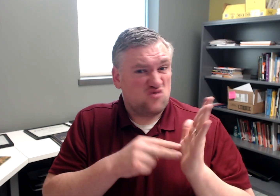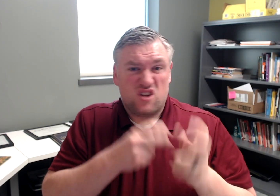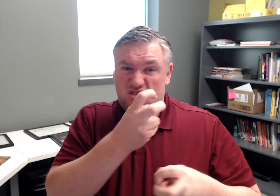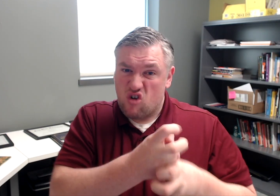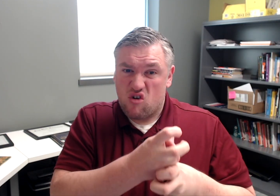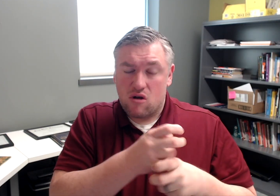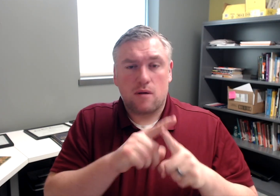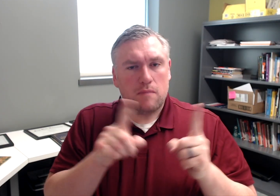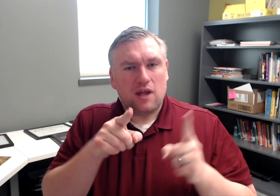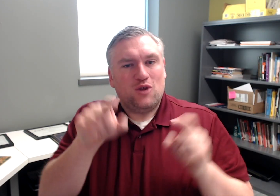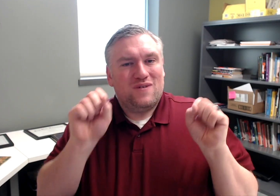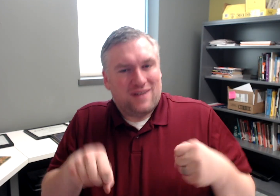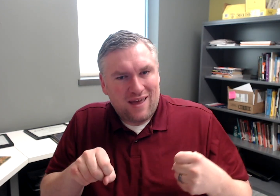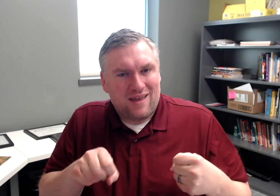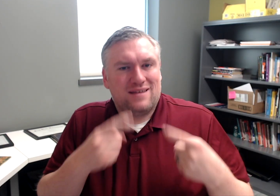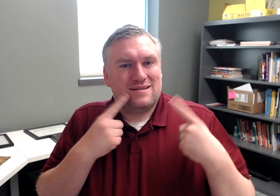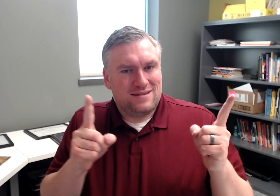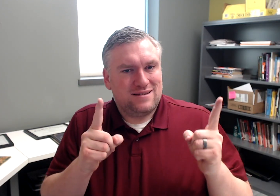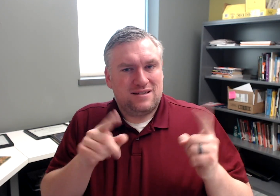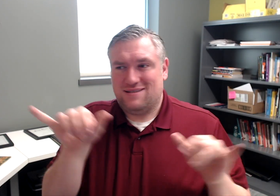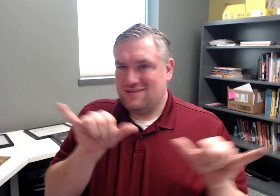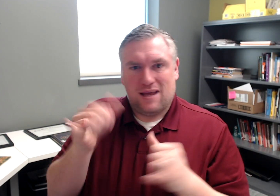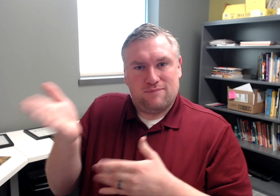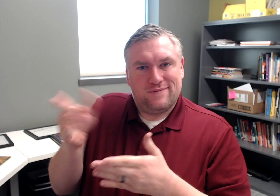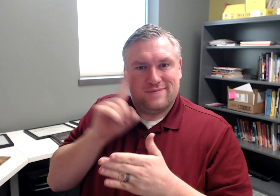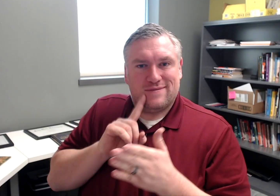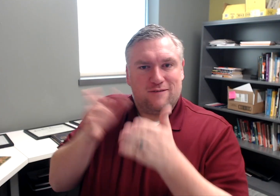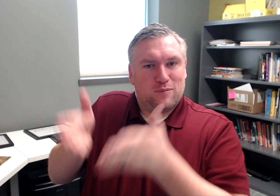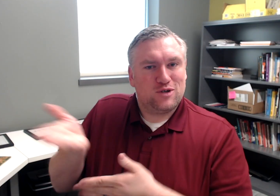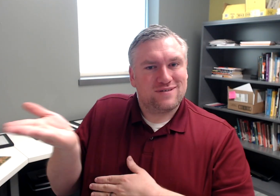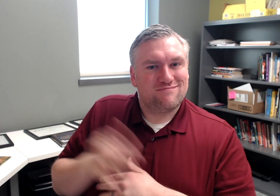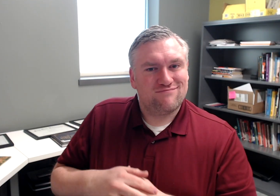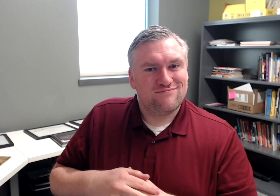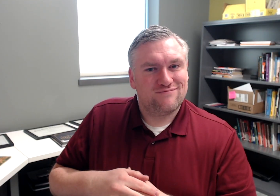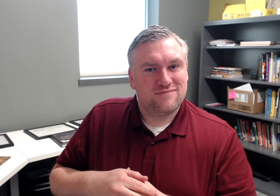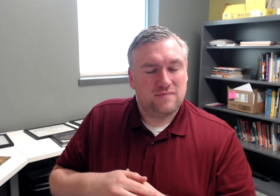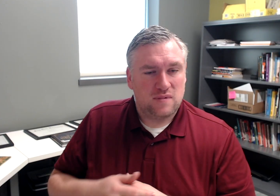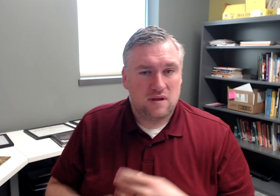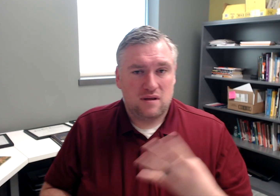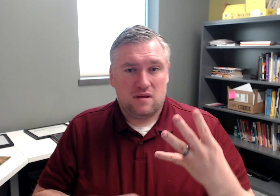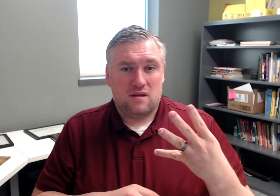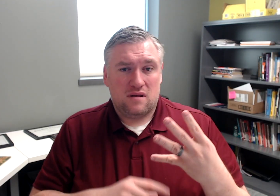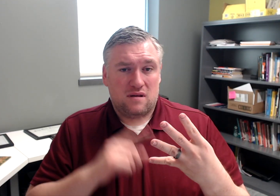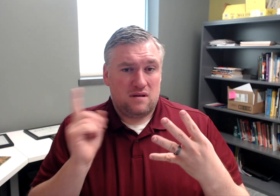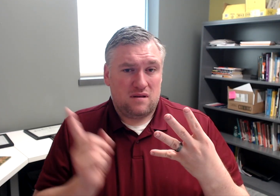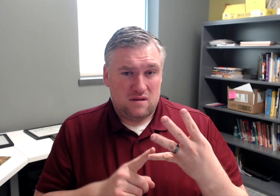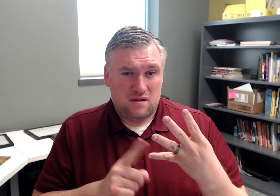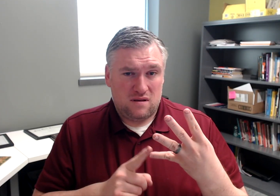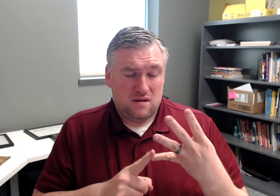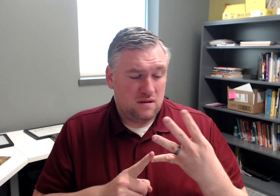want students to see that reading may be hard, but you can become a successful deaf adult just like this person.